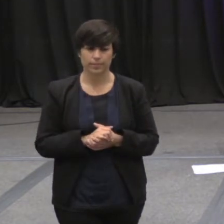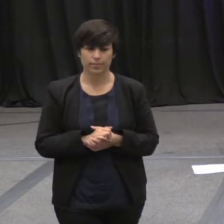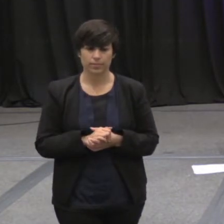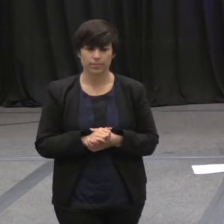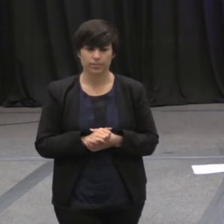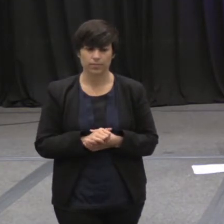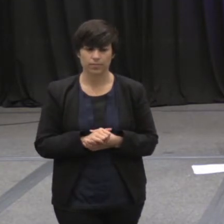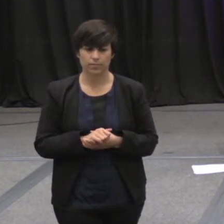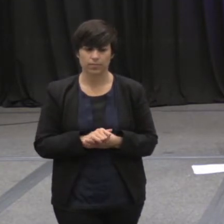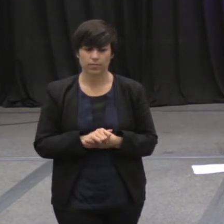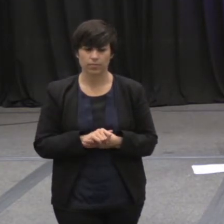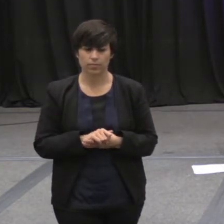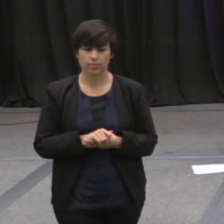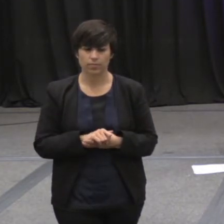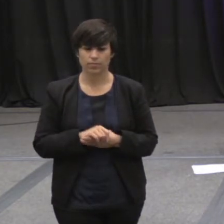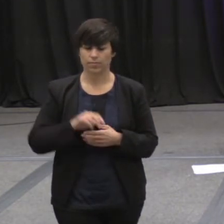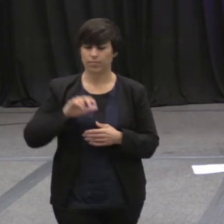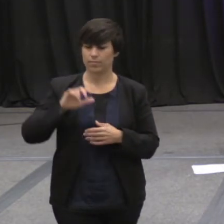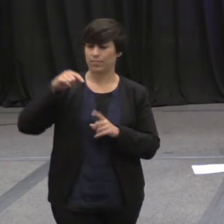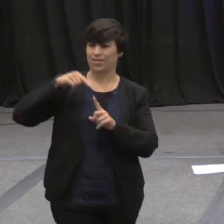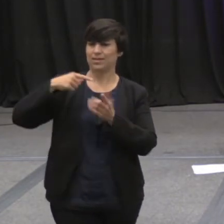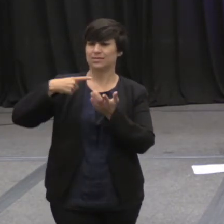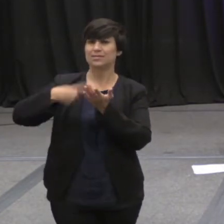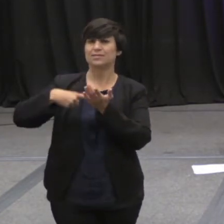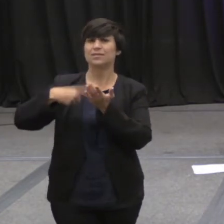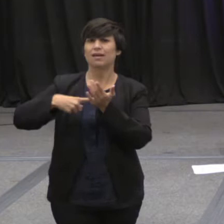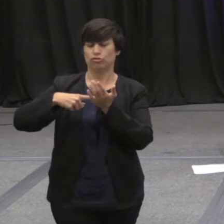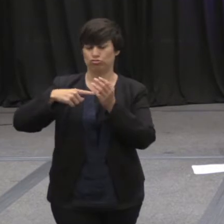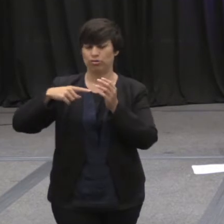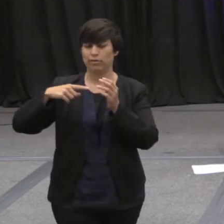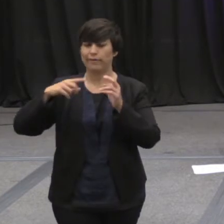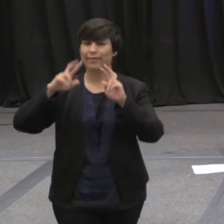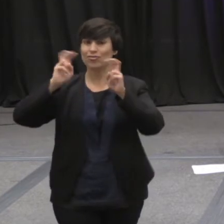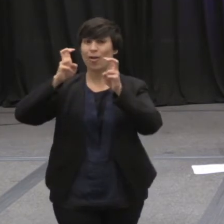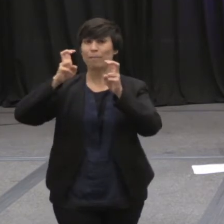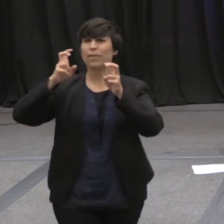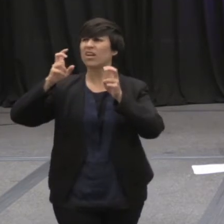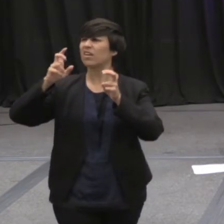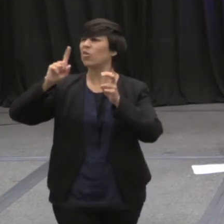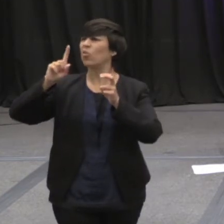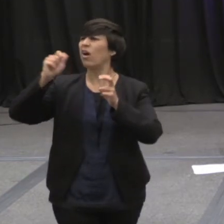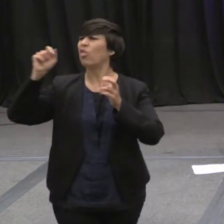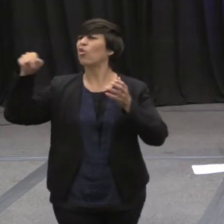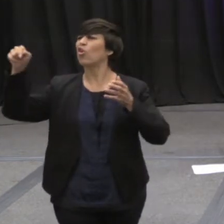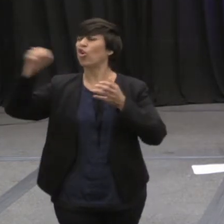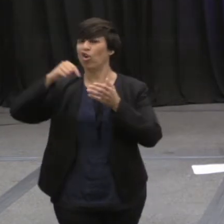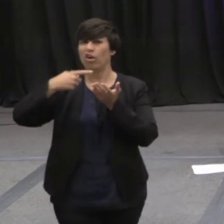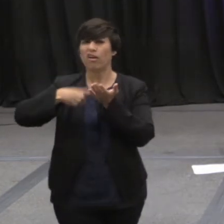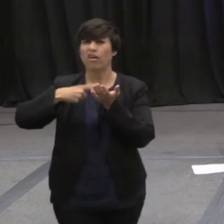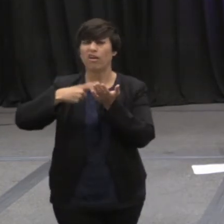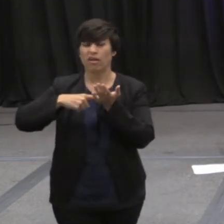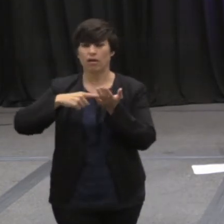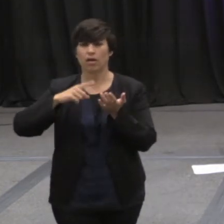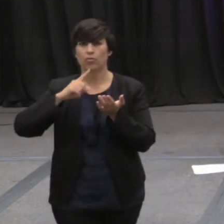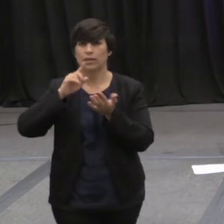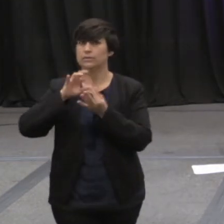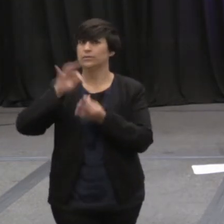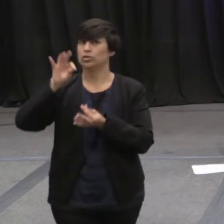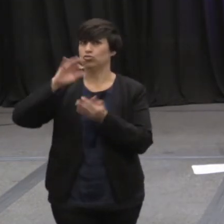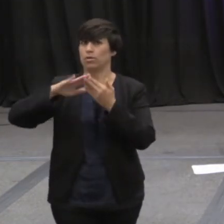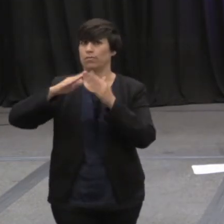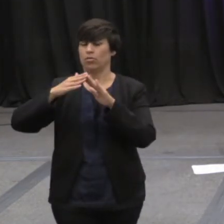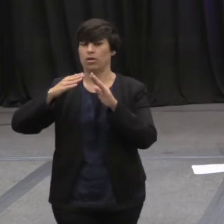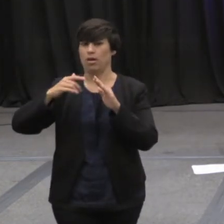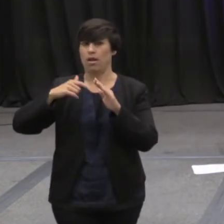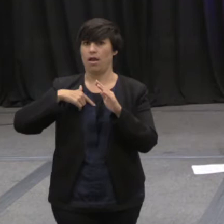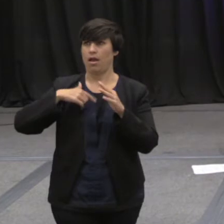where else are these discussions happening, specifically in spiritual communities? I'm surprised to have you here and really, really excited this